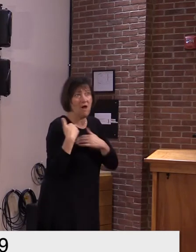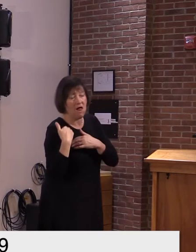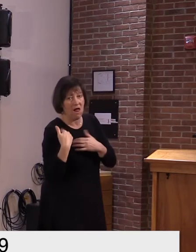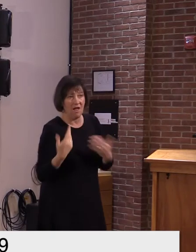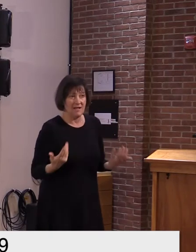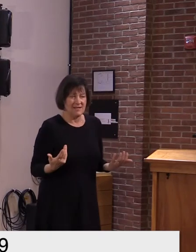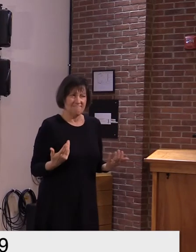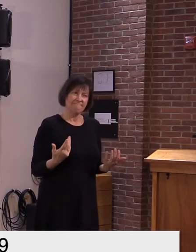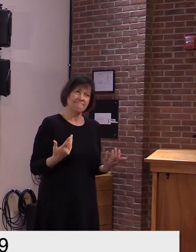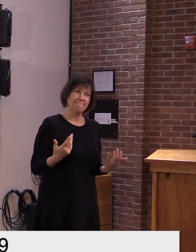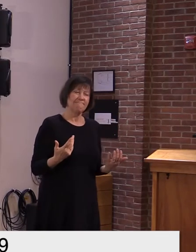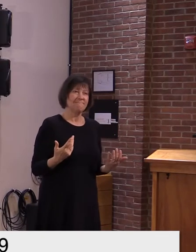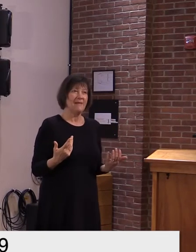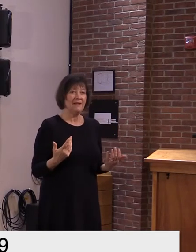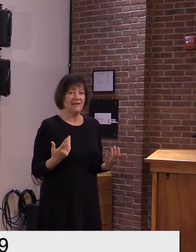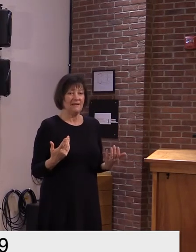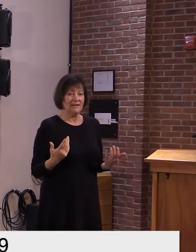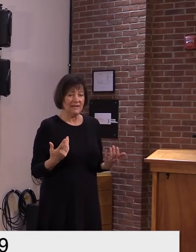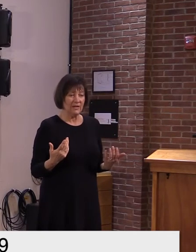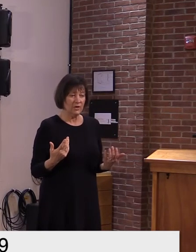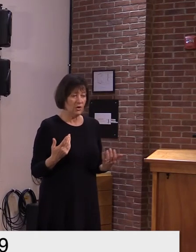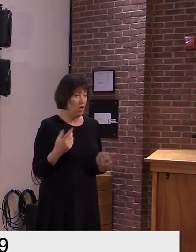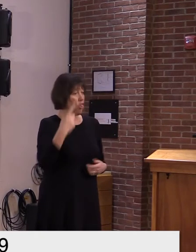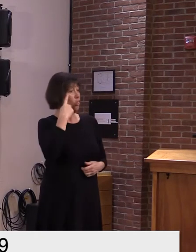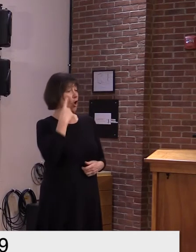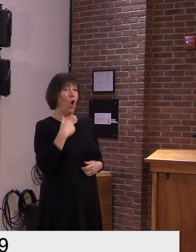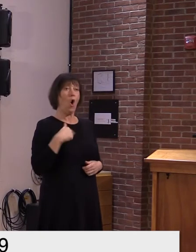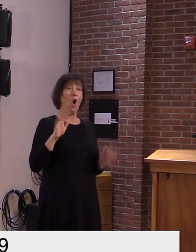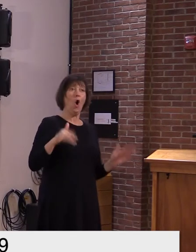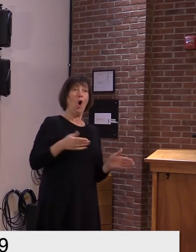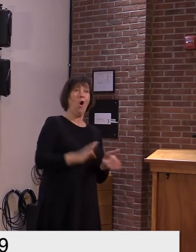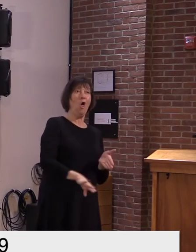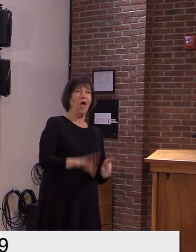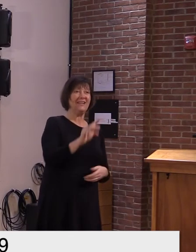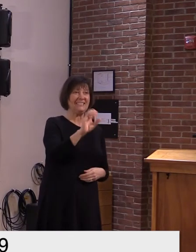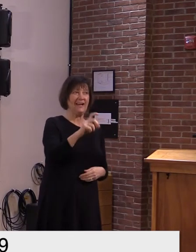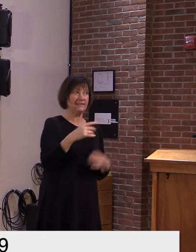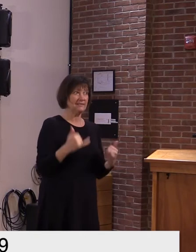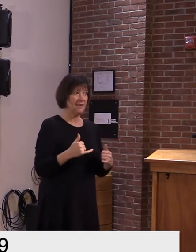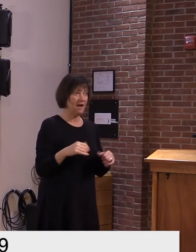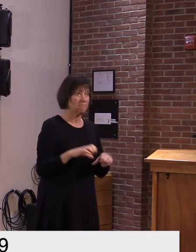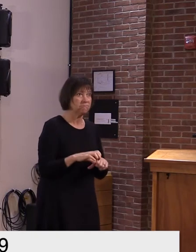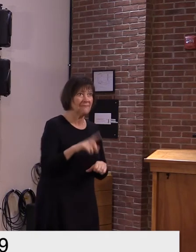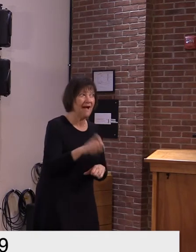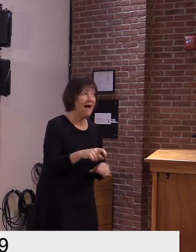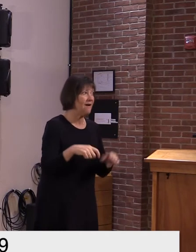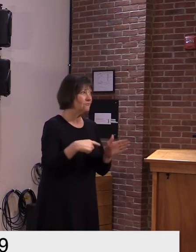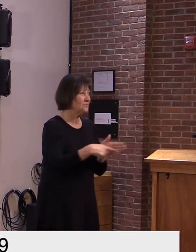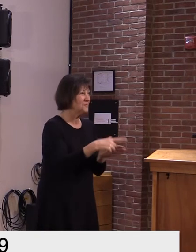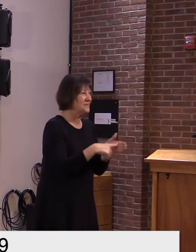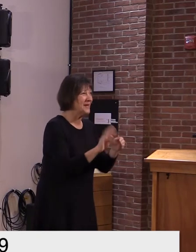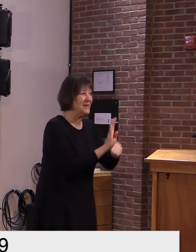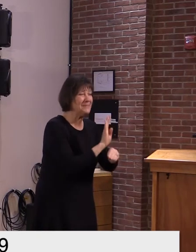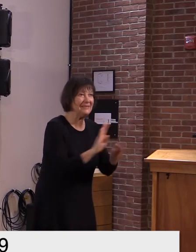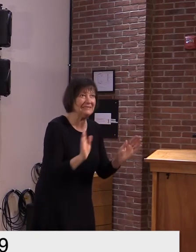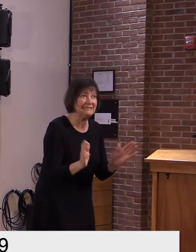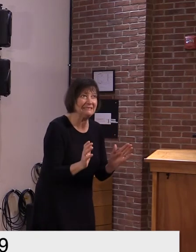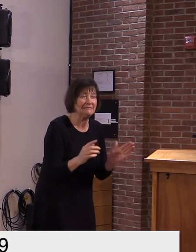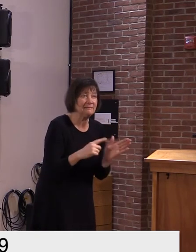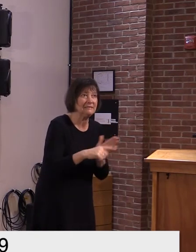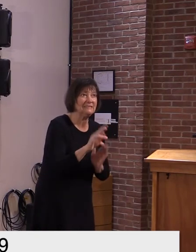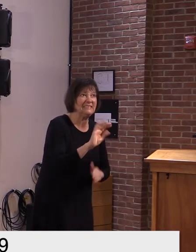and it was sort of seen as we wouldn't have to pay the tax on it, but now their small businesses are concerned that they